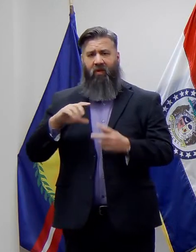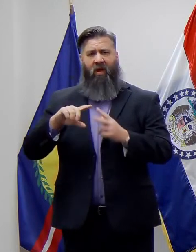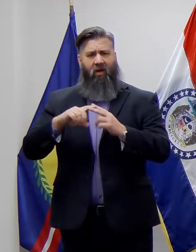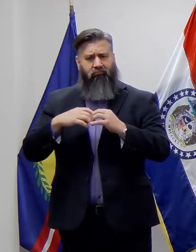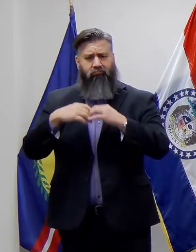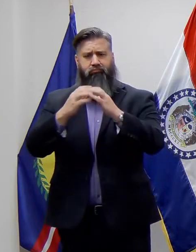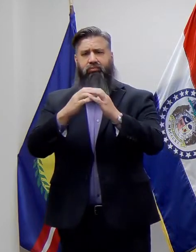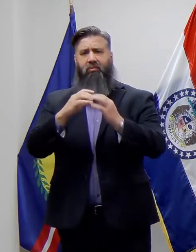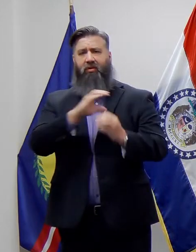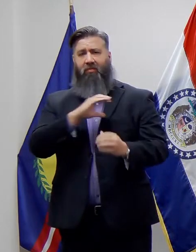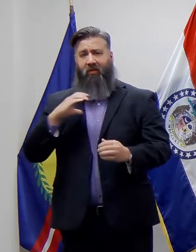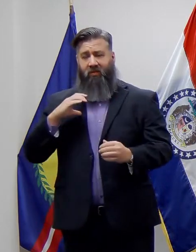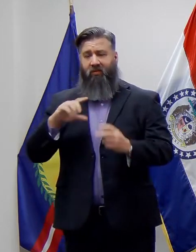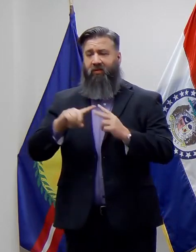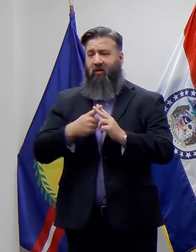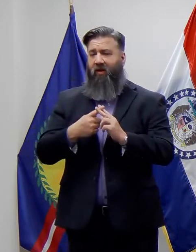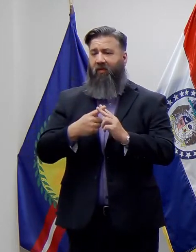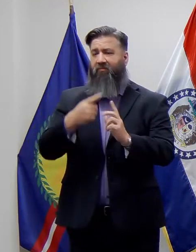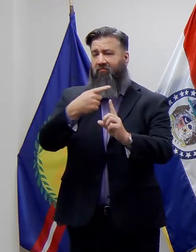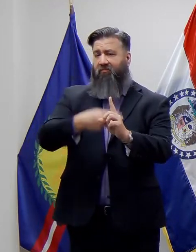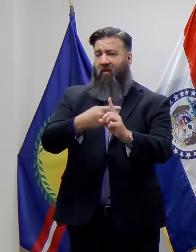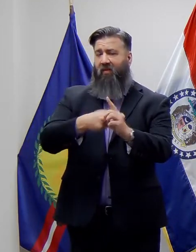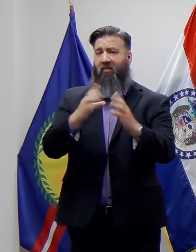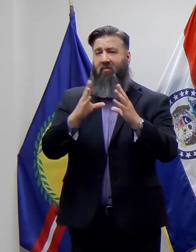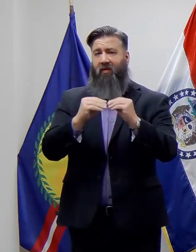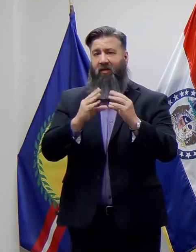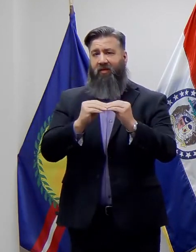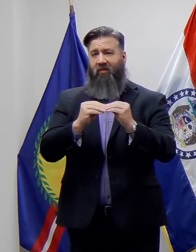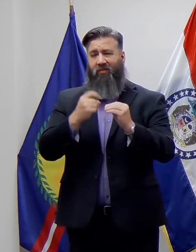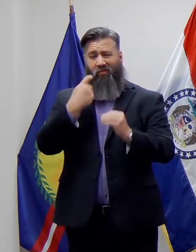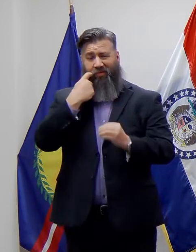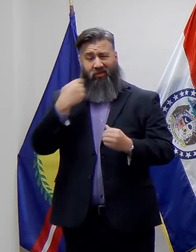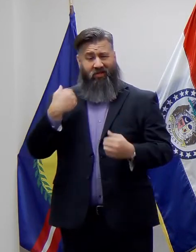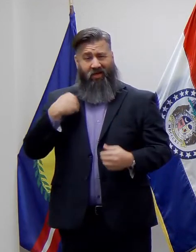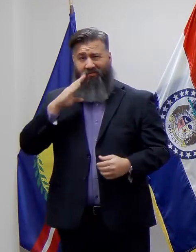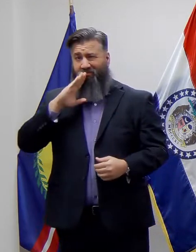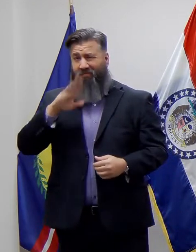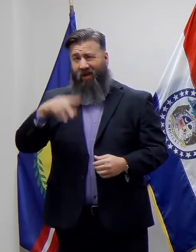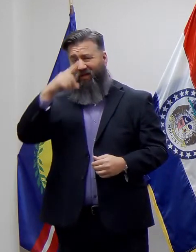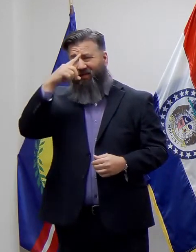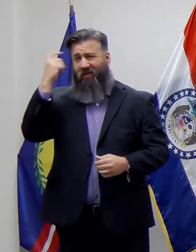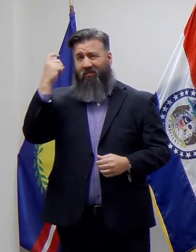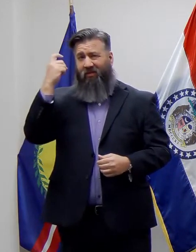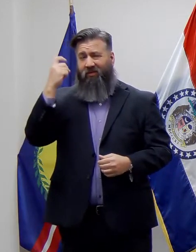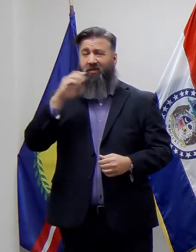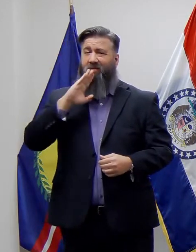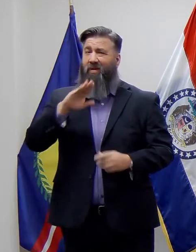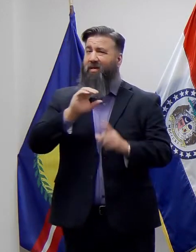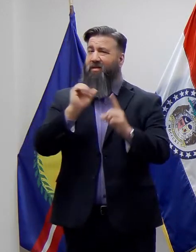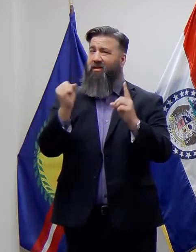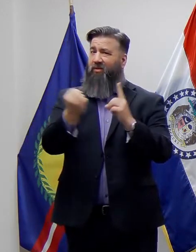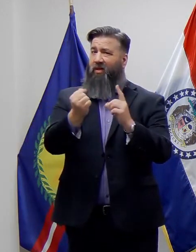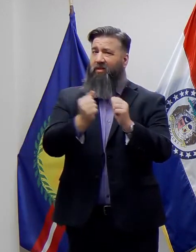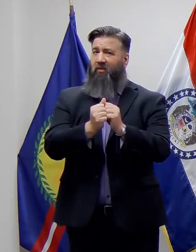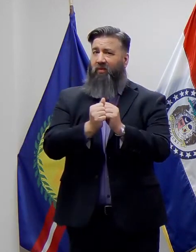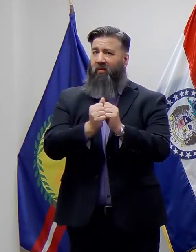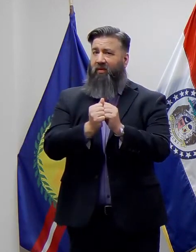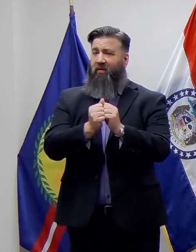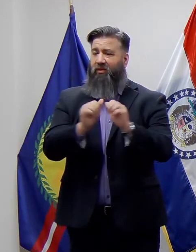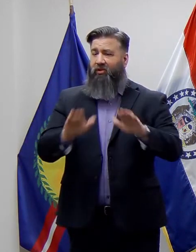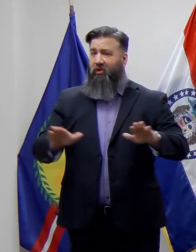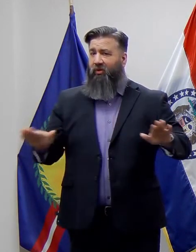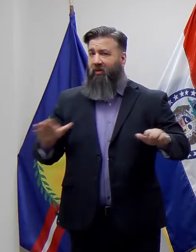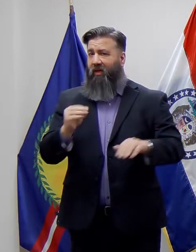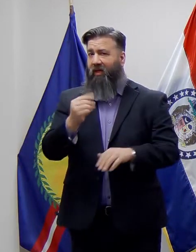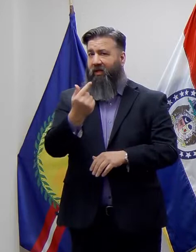meetings. We had just come out of a violent summer, including some heartbreaking cases with kids and guns. And